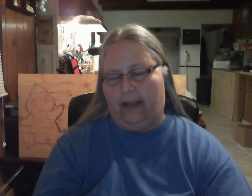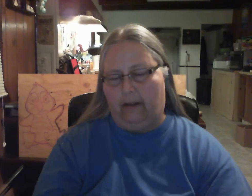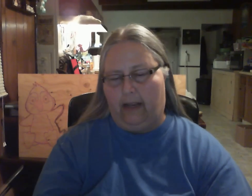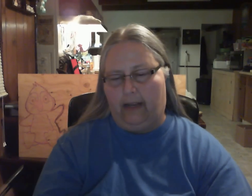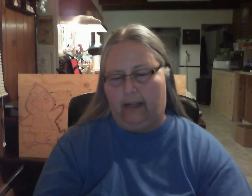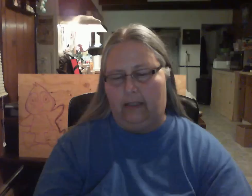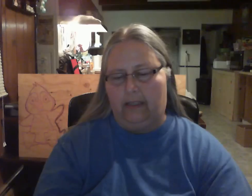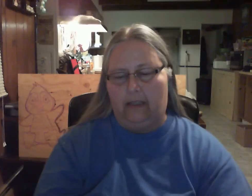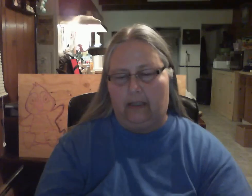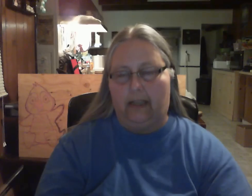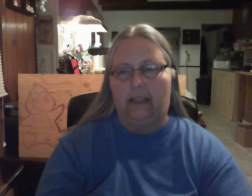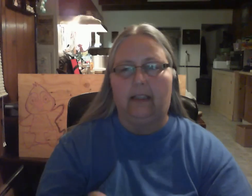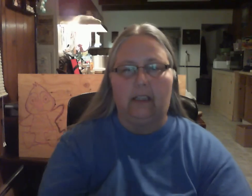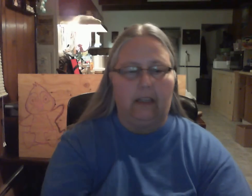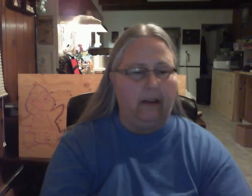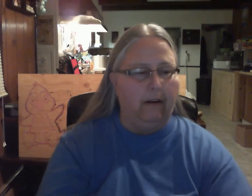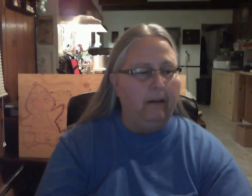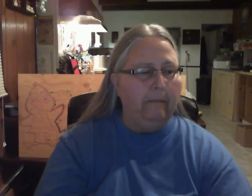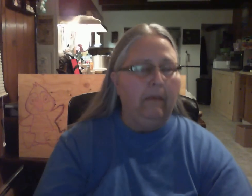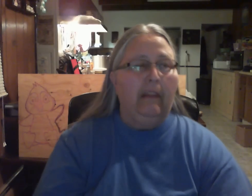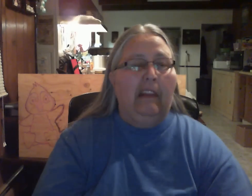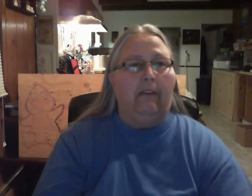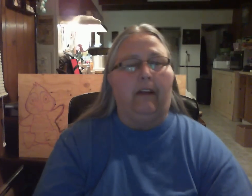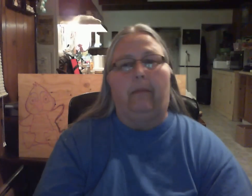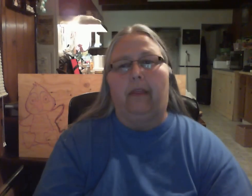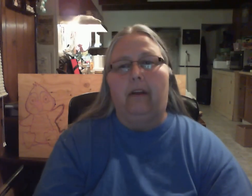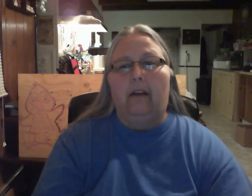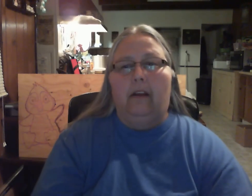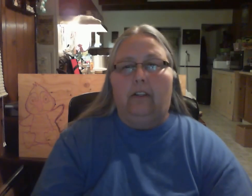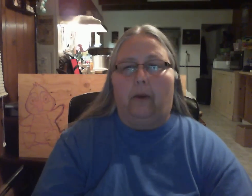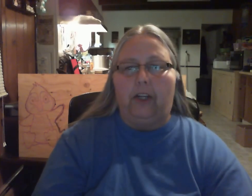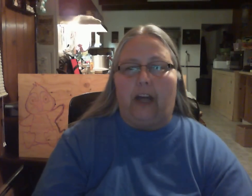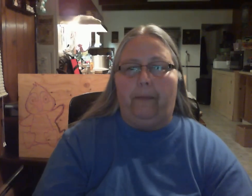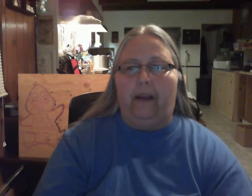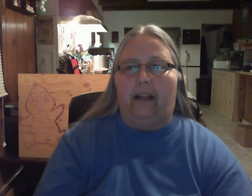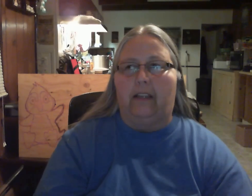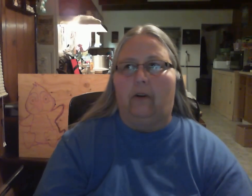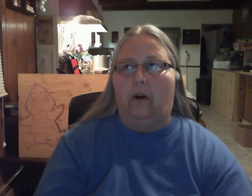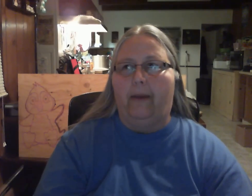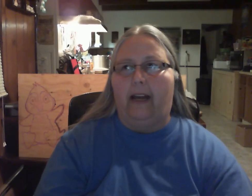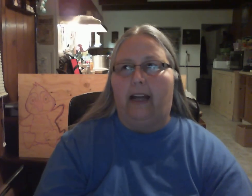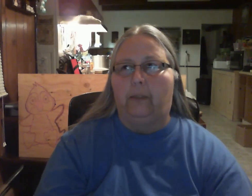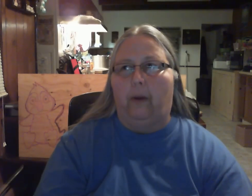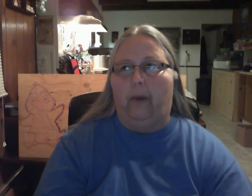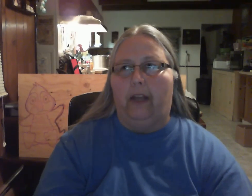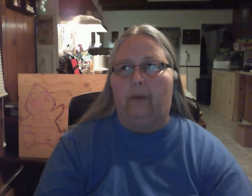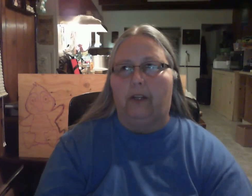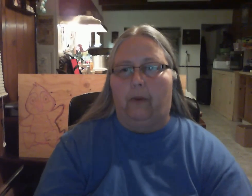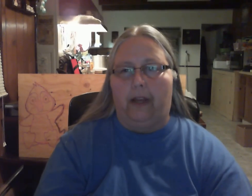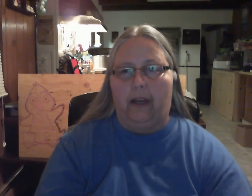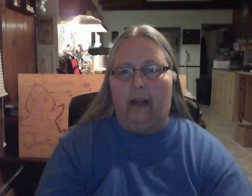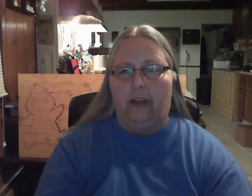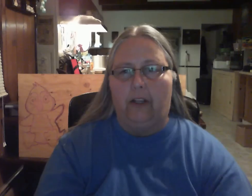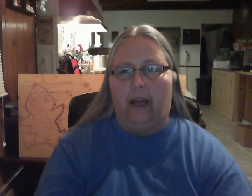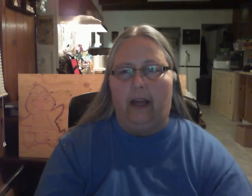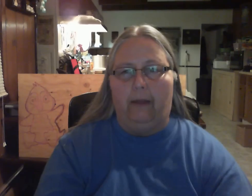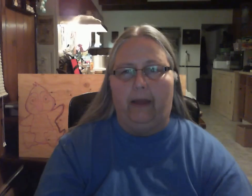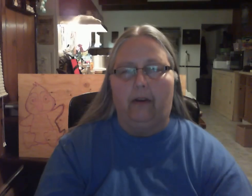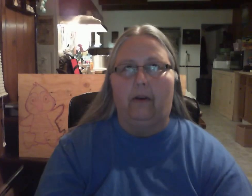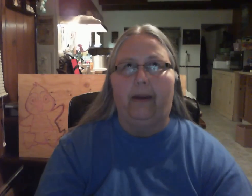gotta i gotta get these things because i had this list sitting here for like a month so i went shopping and i was like oh my god i spent way too much money i and i'm like oh my